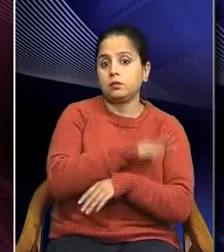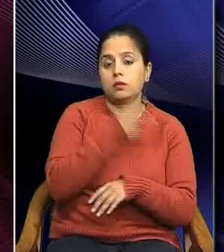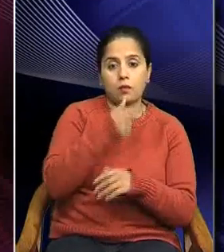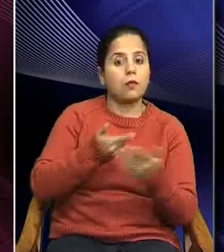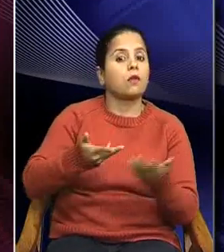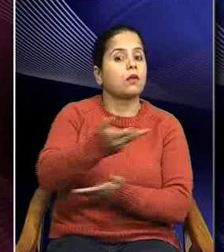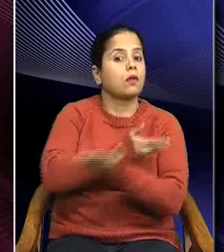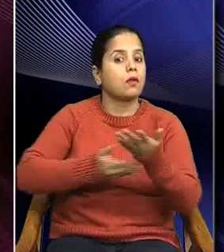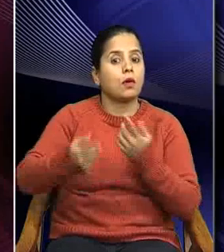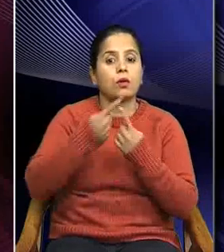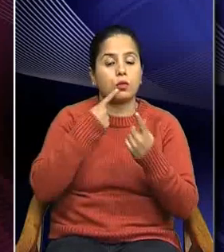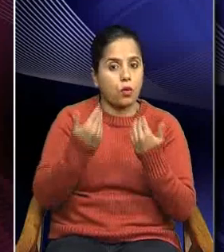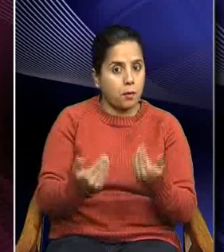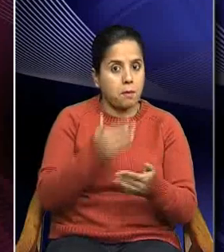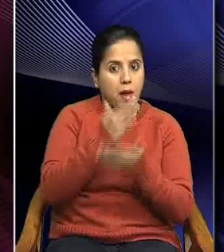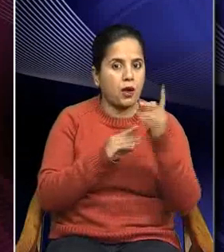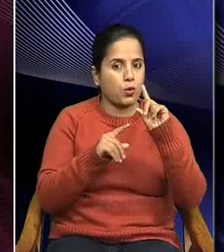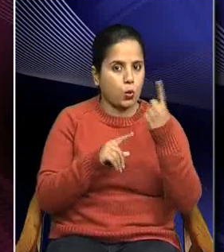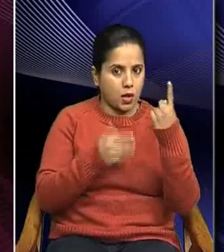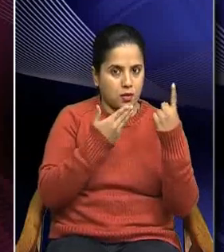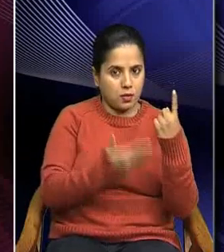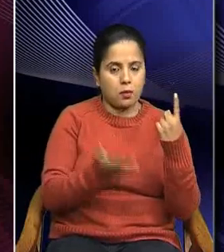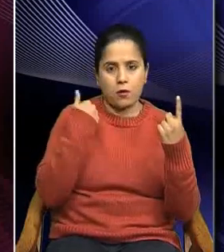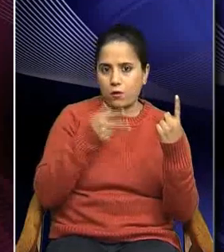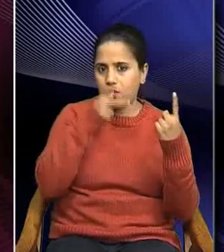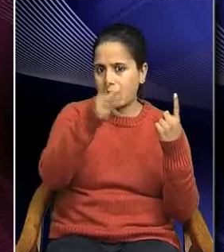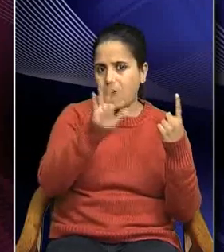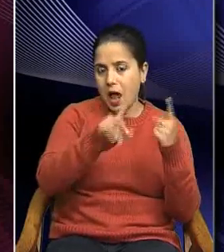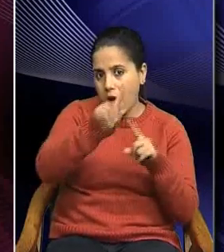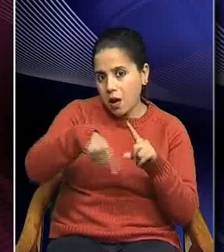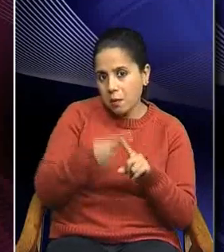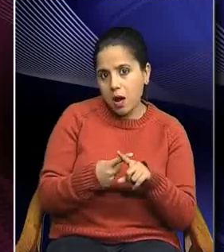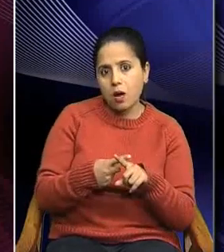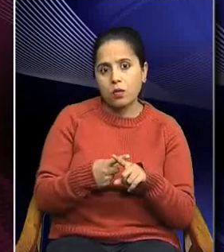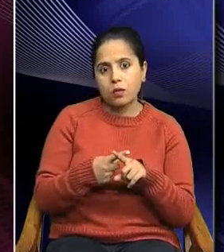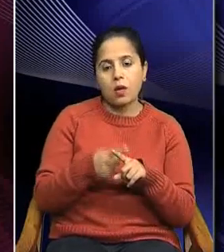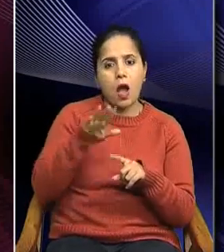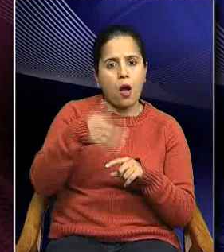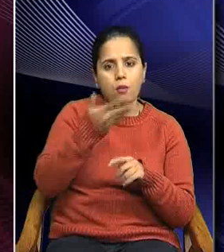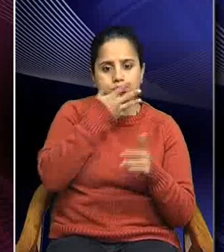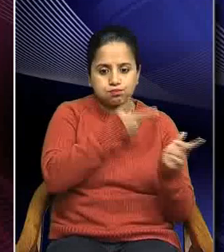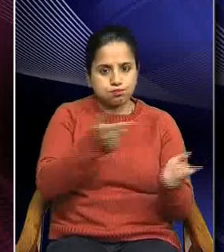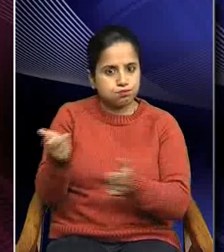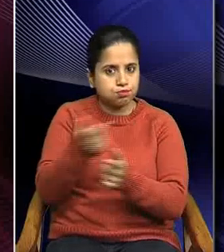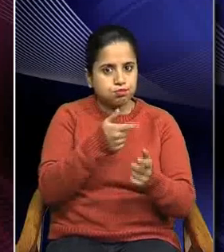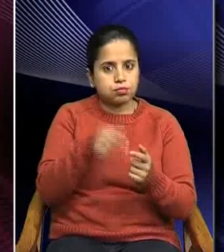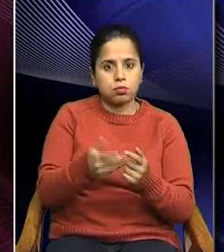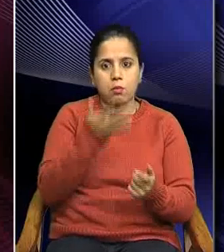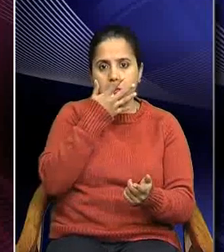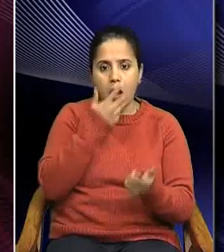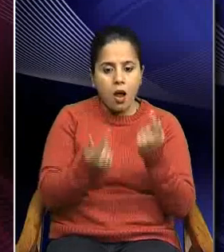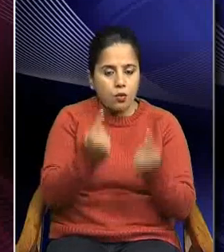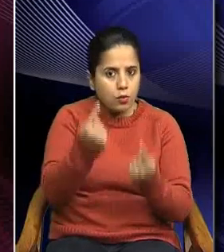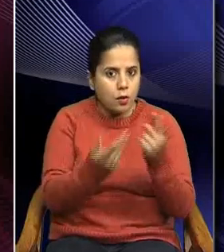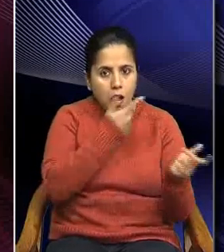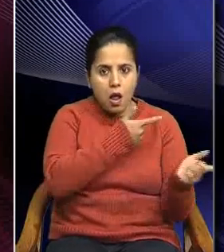discussion, which was part 1, I had told you about how irrigation happens, so how water